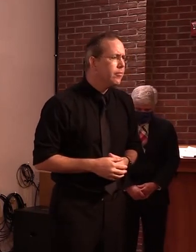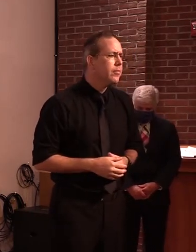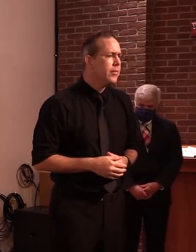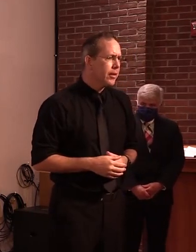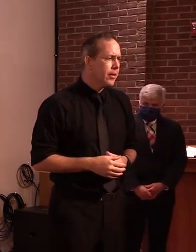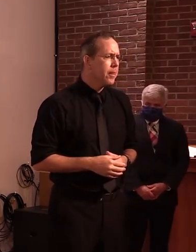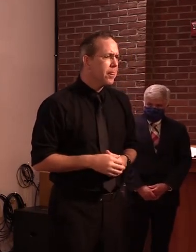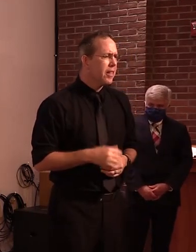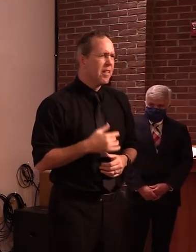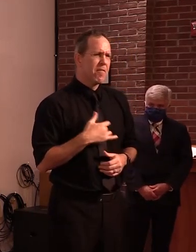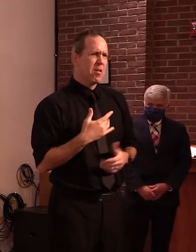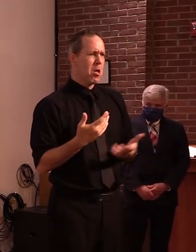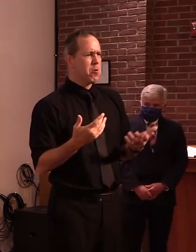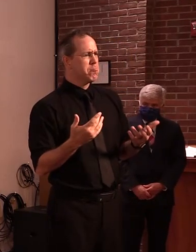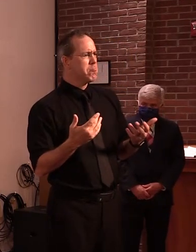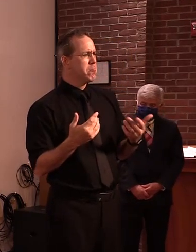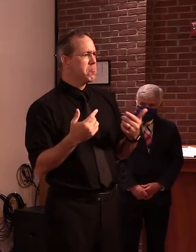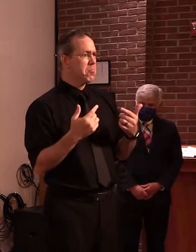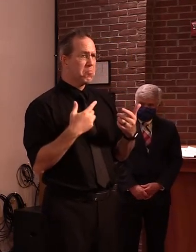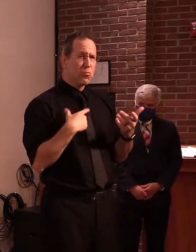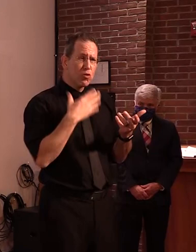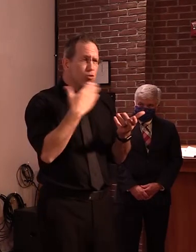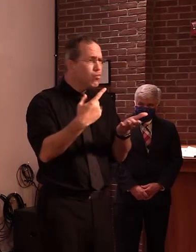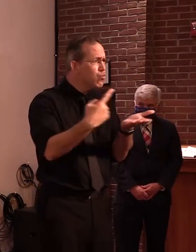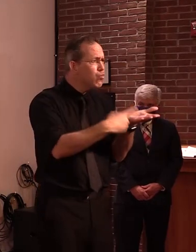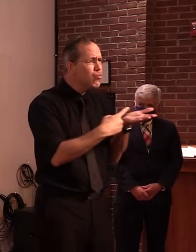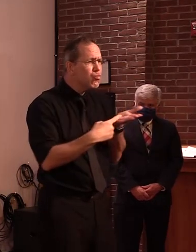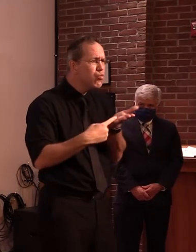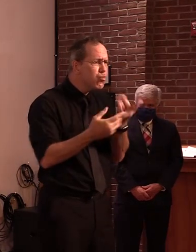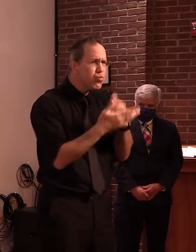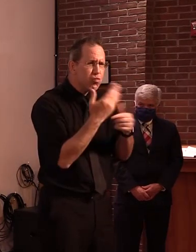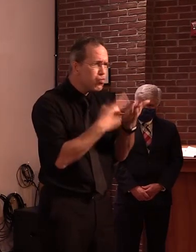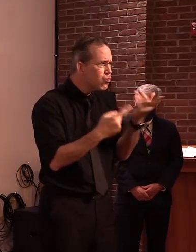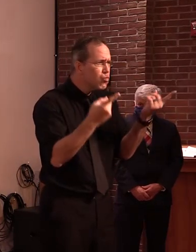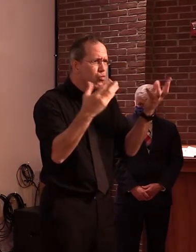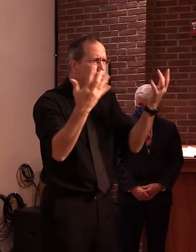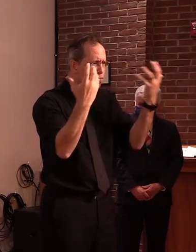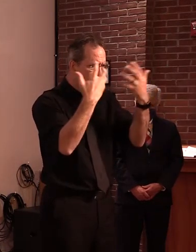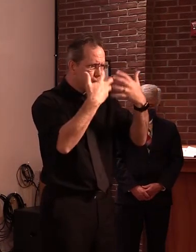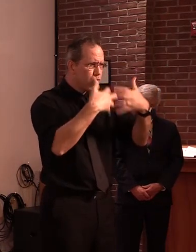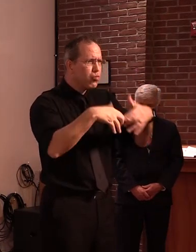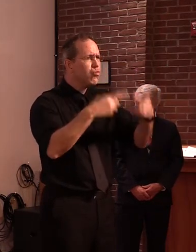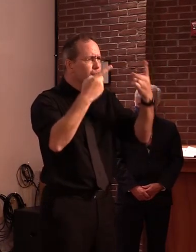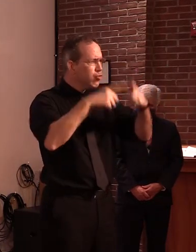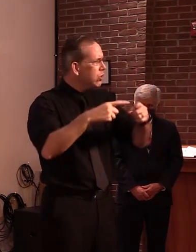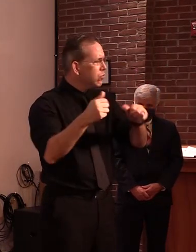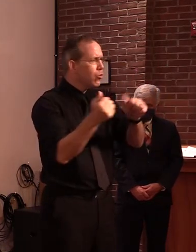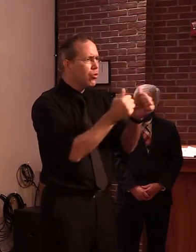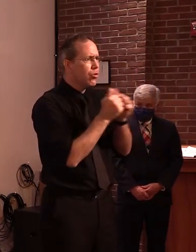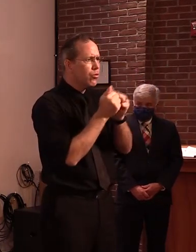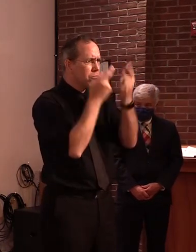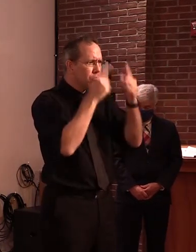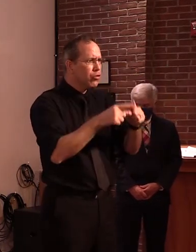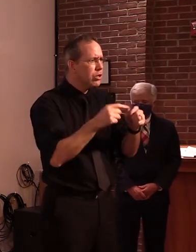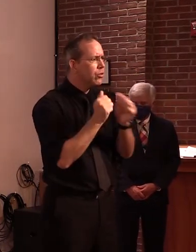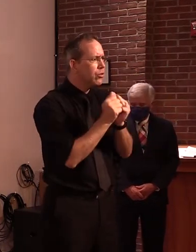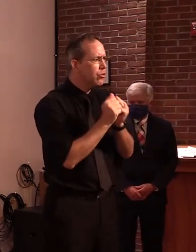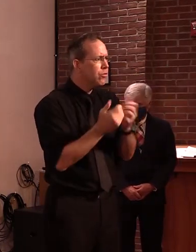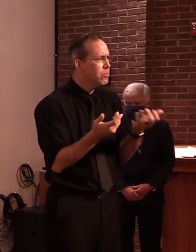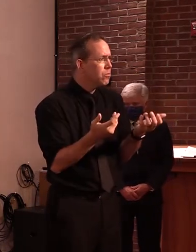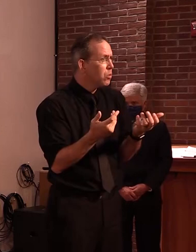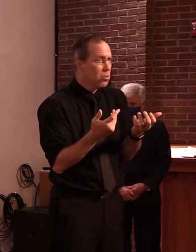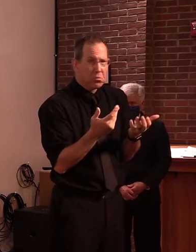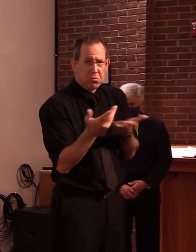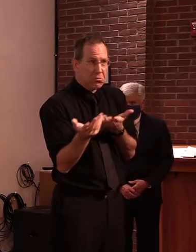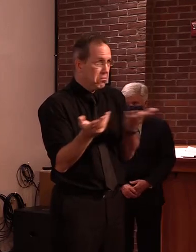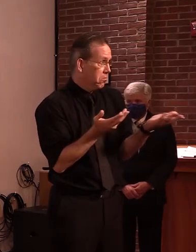single-minded on the issue when we do make a decision in the end. Dr. Levine, I'd say Dr. Levine, Secretary